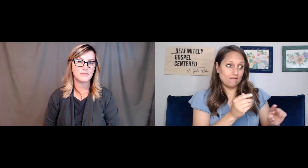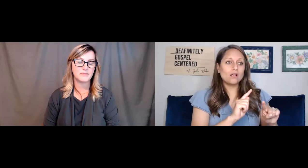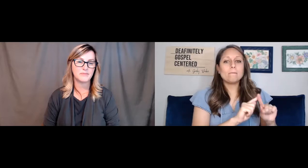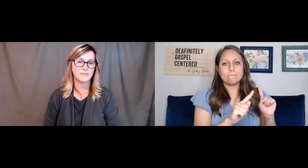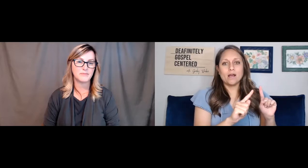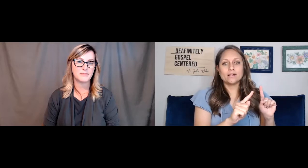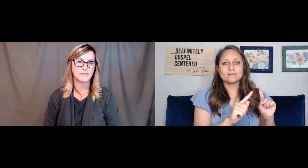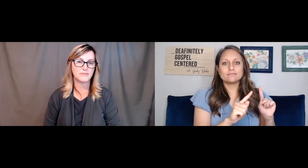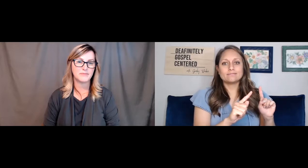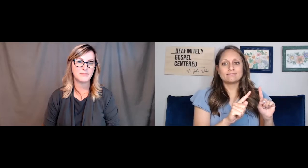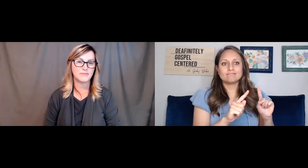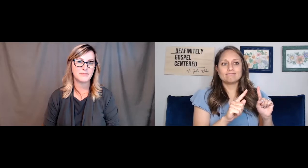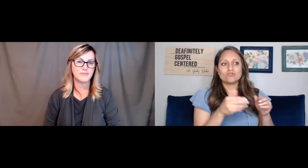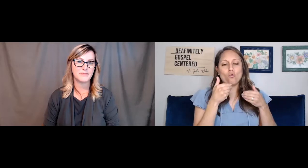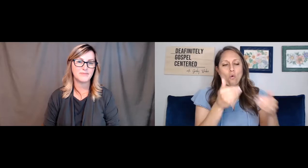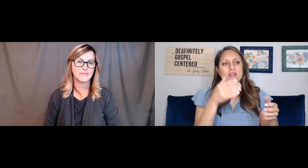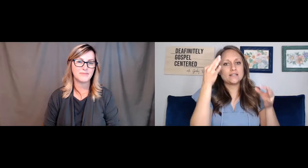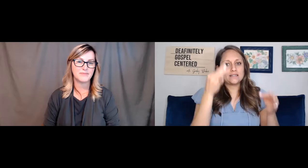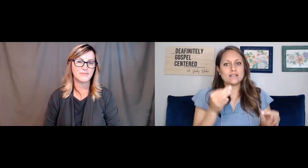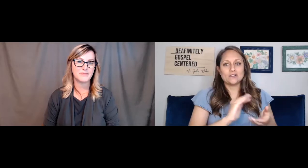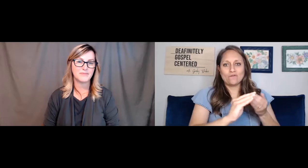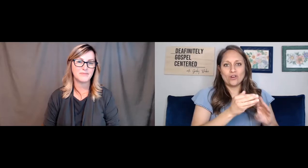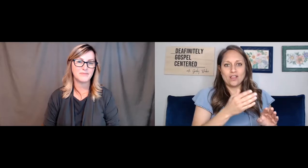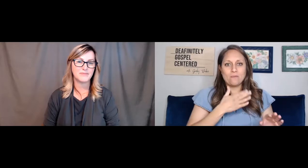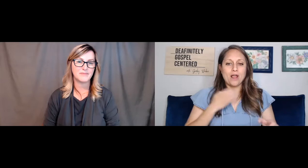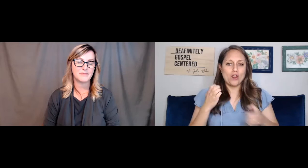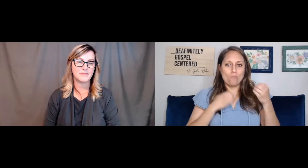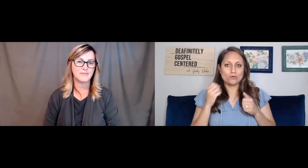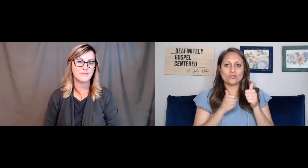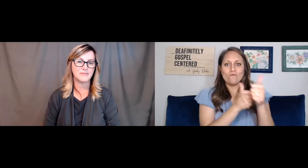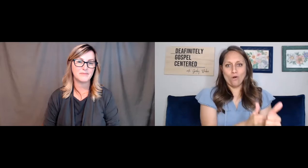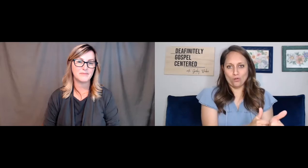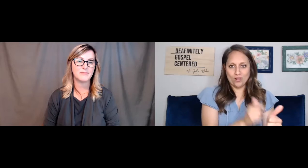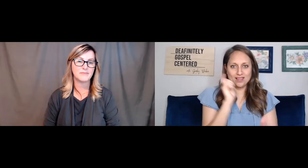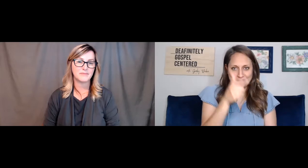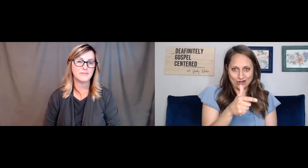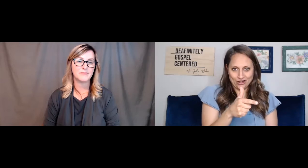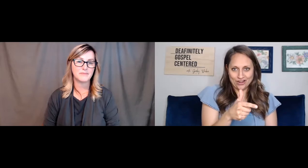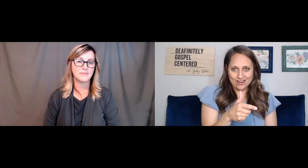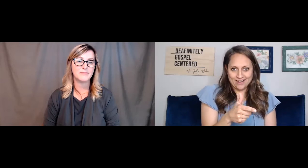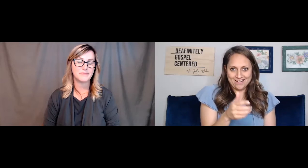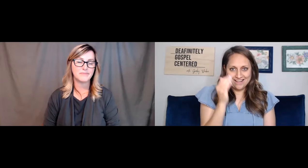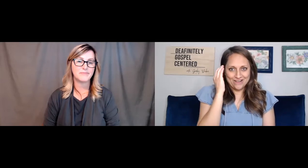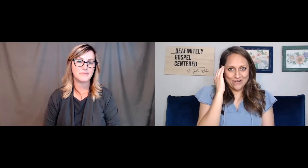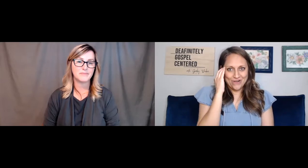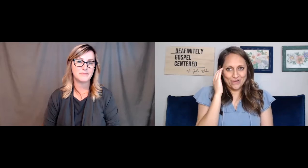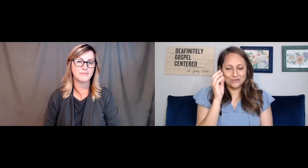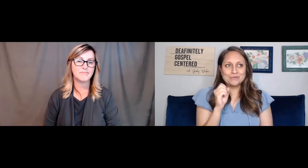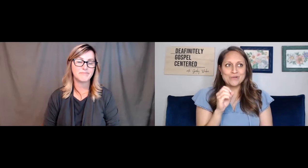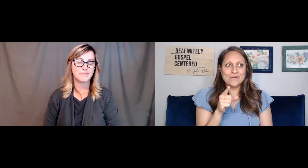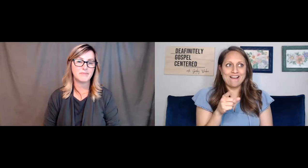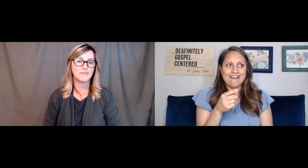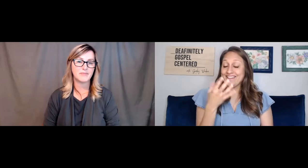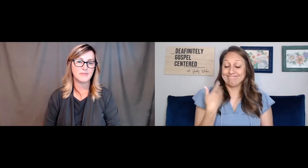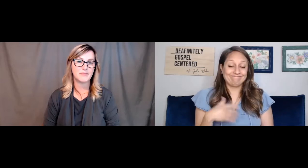that counselor you mentioned. It's tough to dig through and unpack everything, in our past and in our hearts,